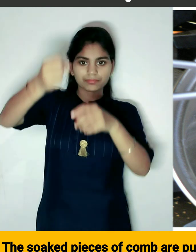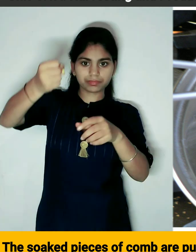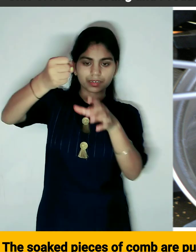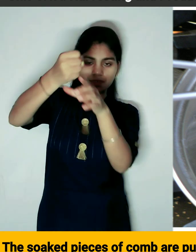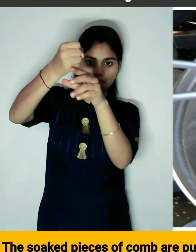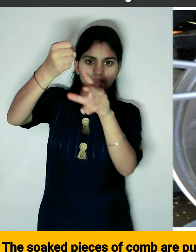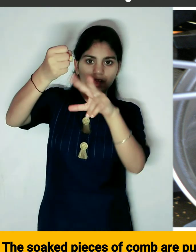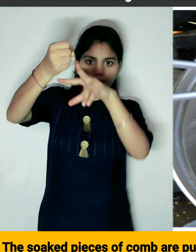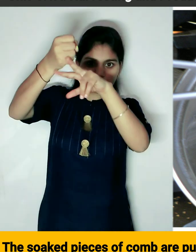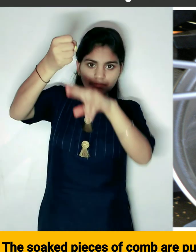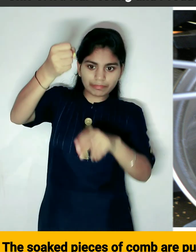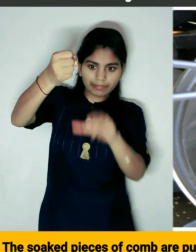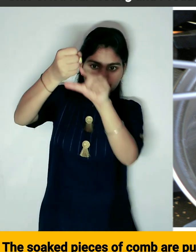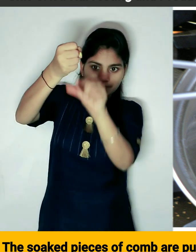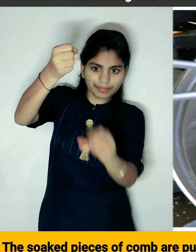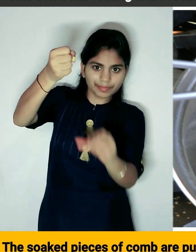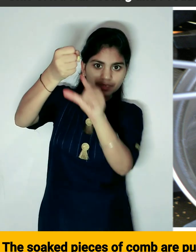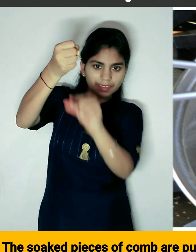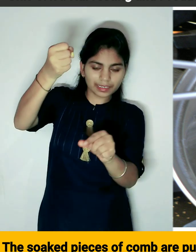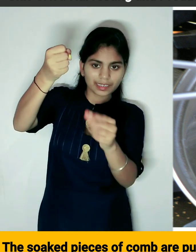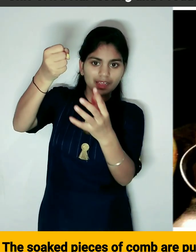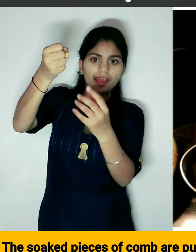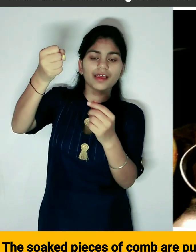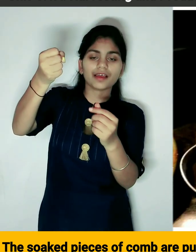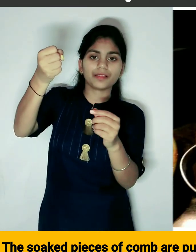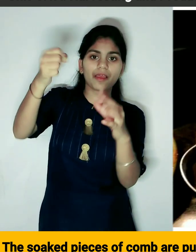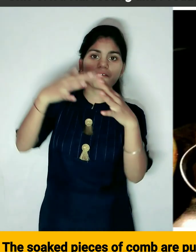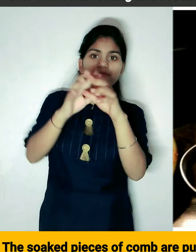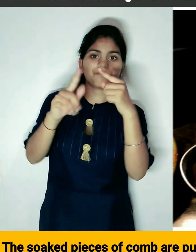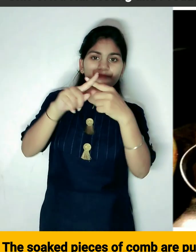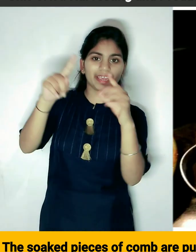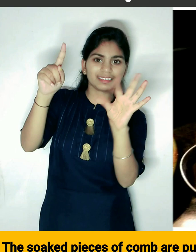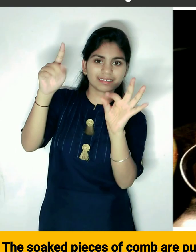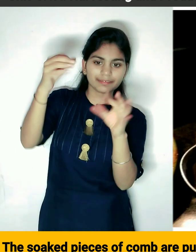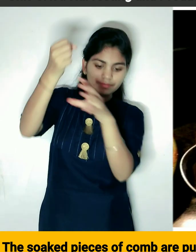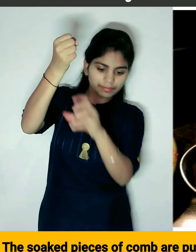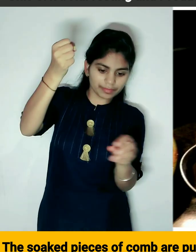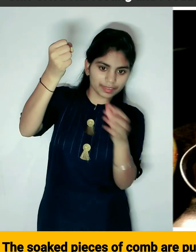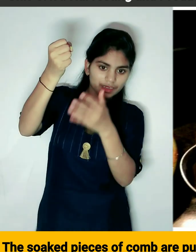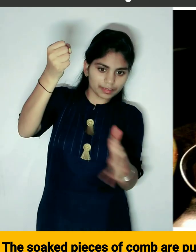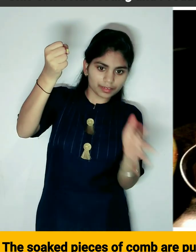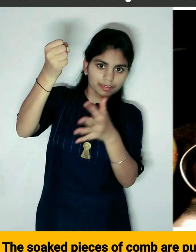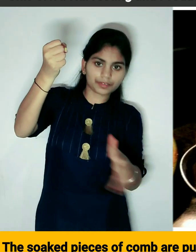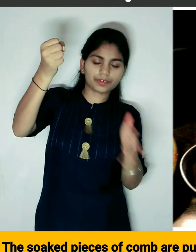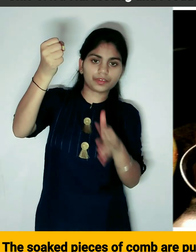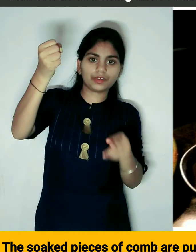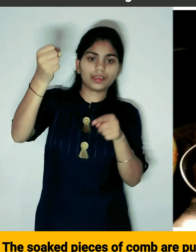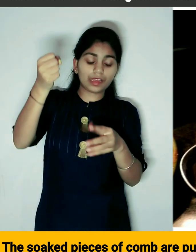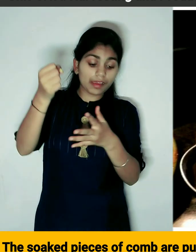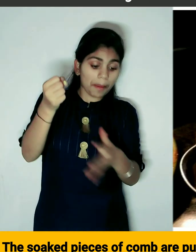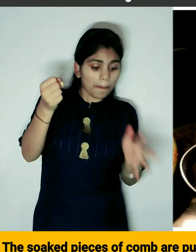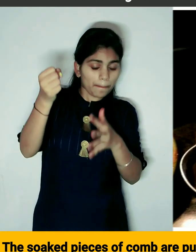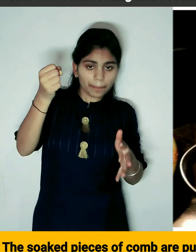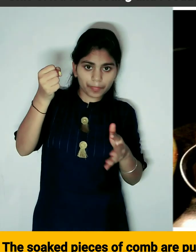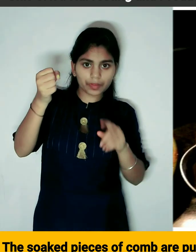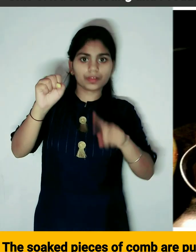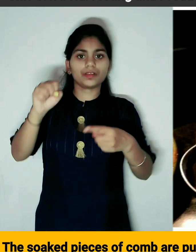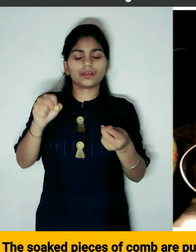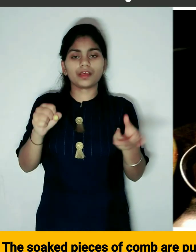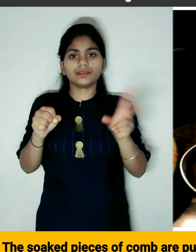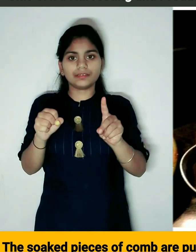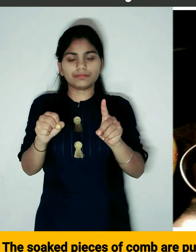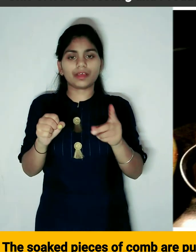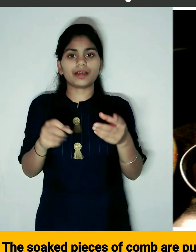submerged in hot water until whole of the wax get melted. The